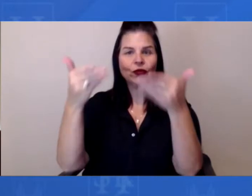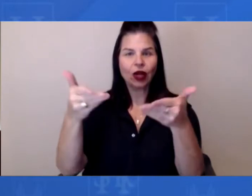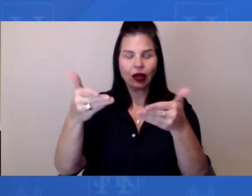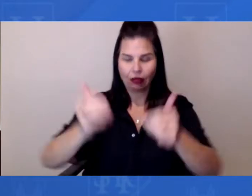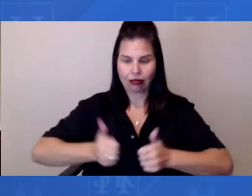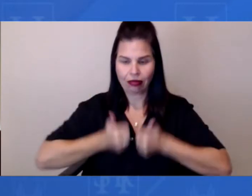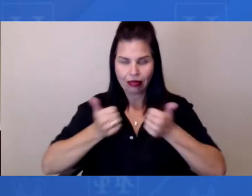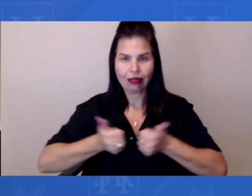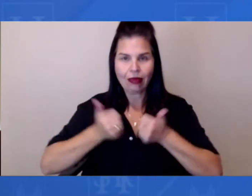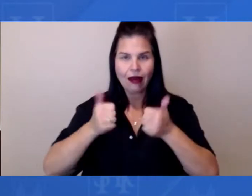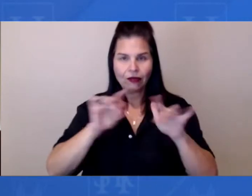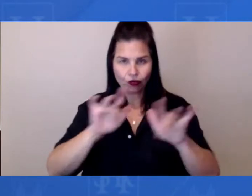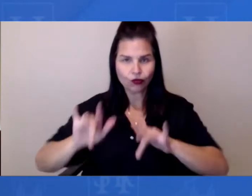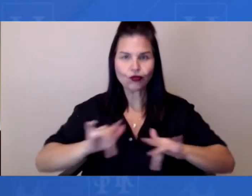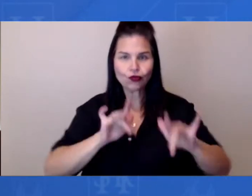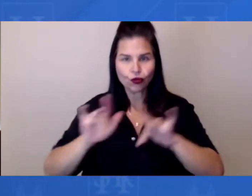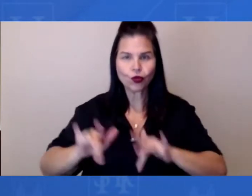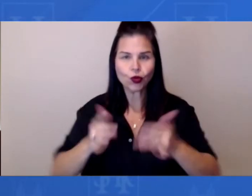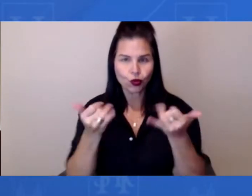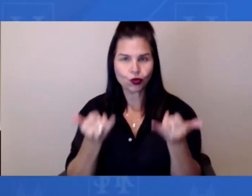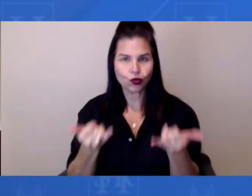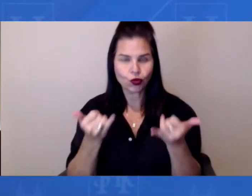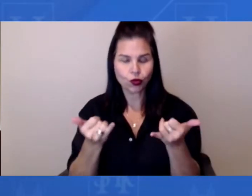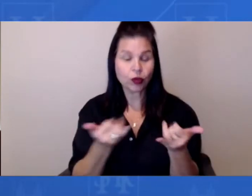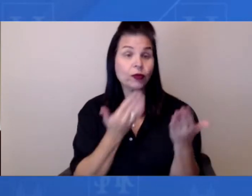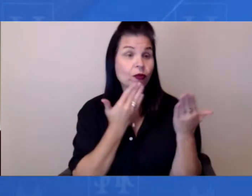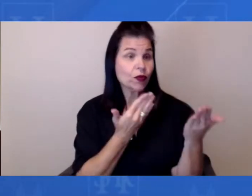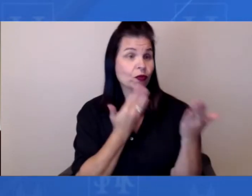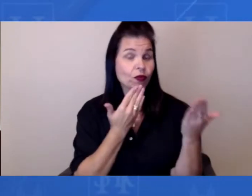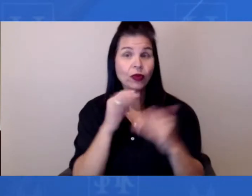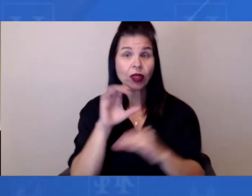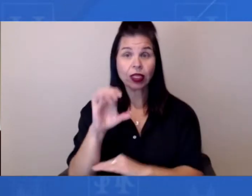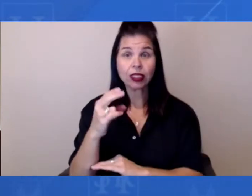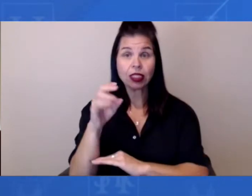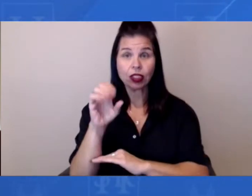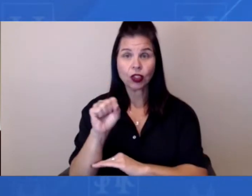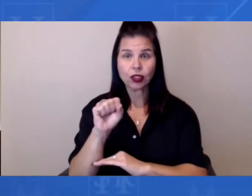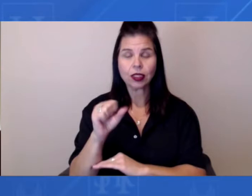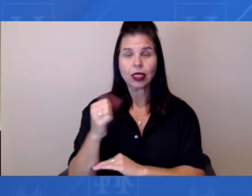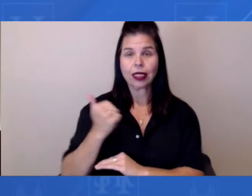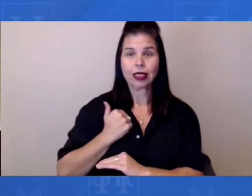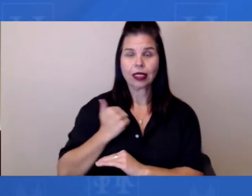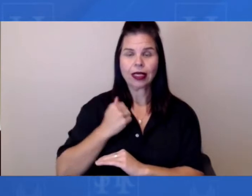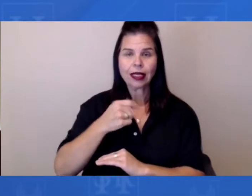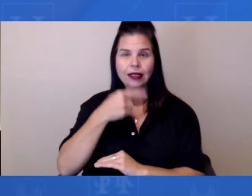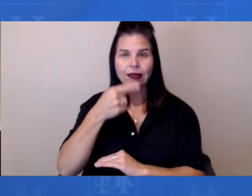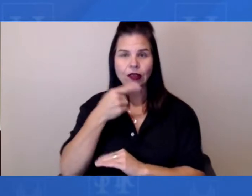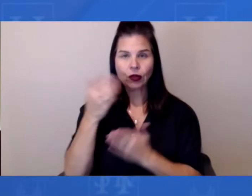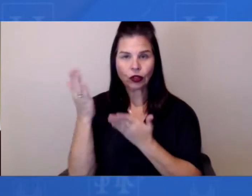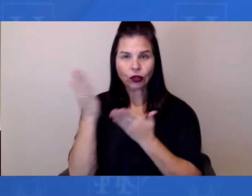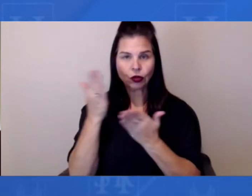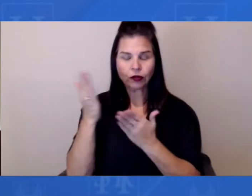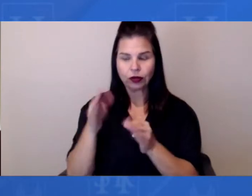would also like to thank Canadian Hearing Services interpreters,